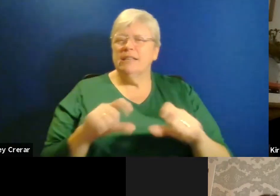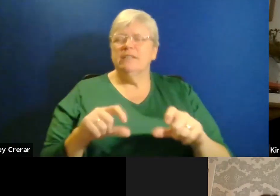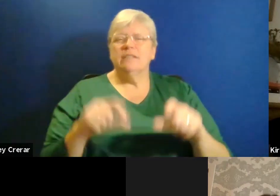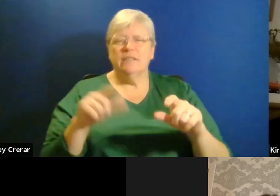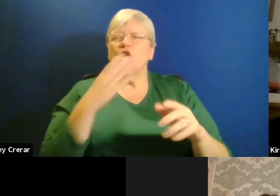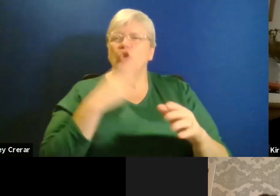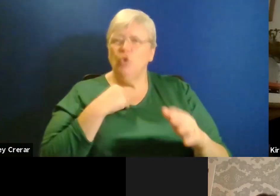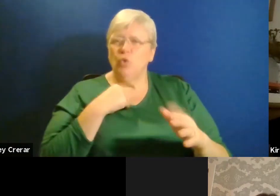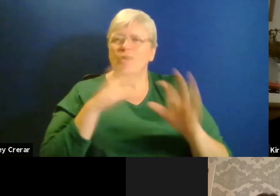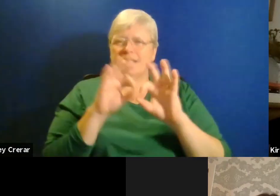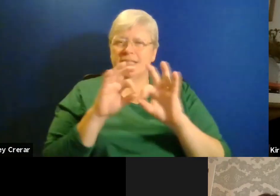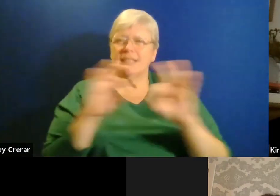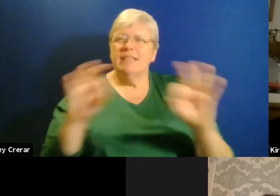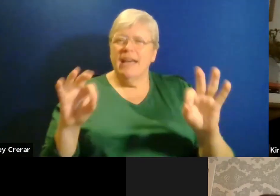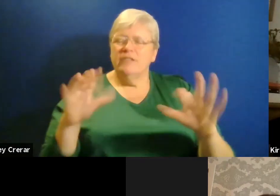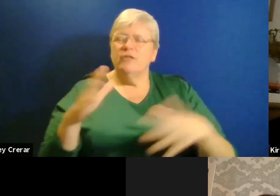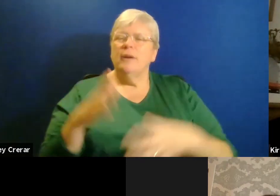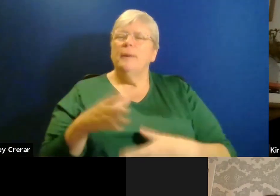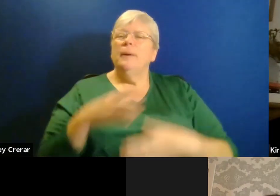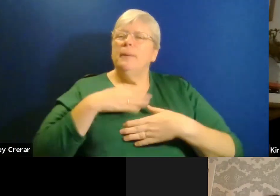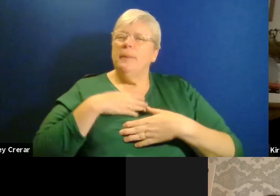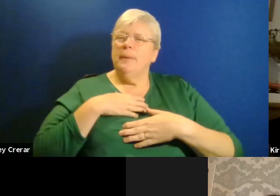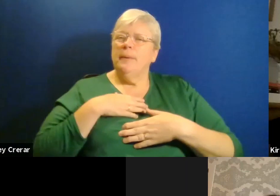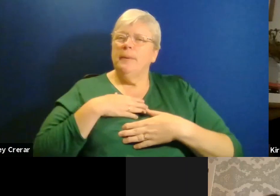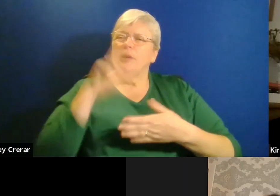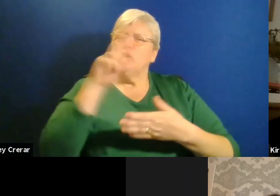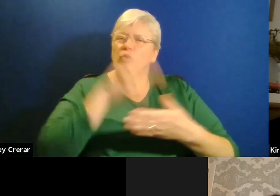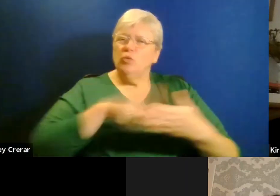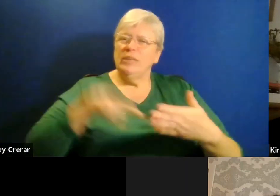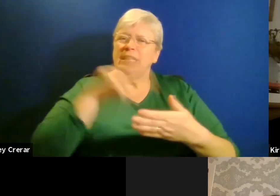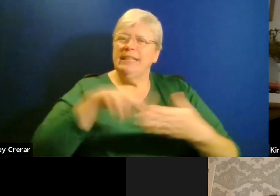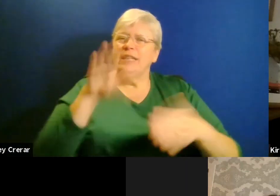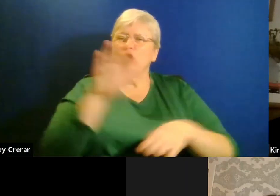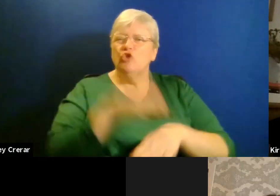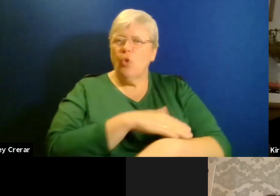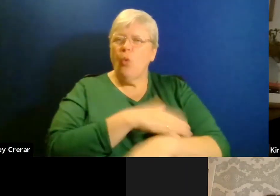use the silence to take a breath and read slowly and clearly.